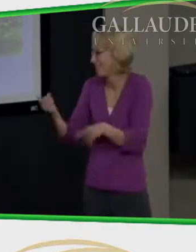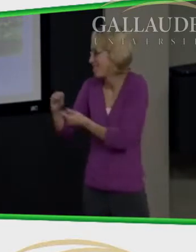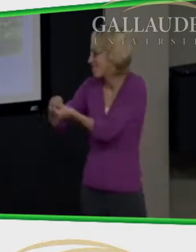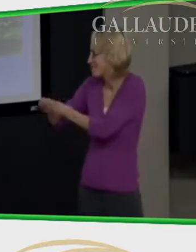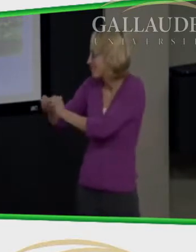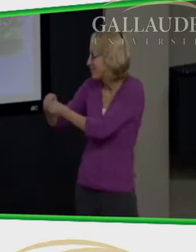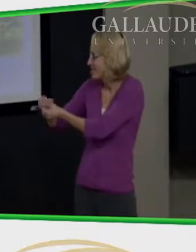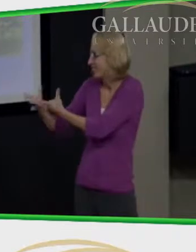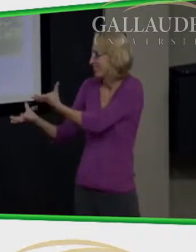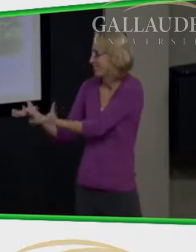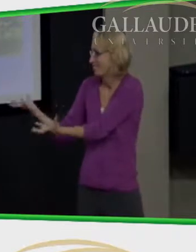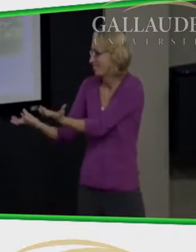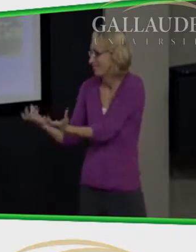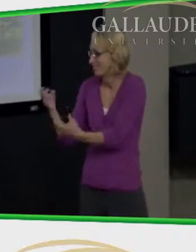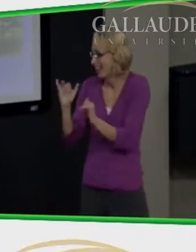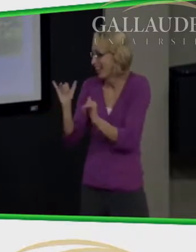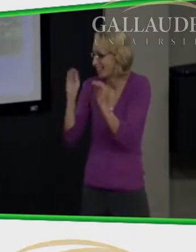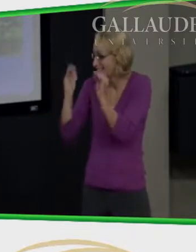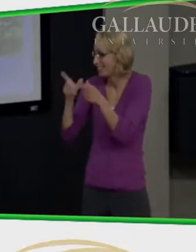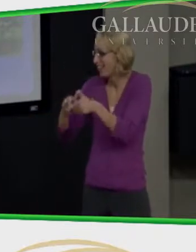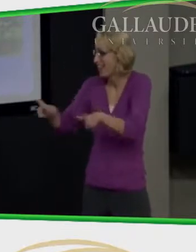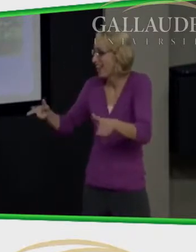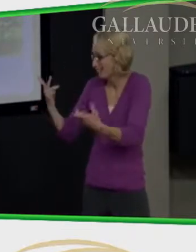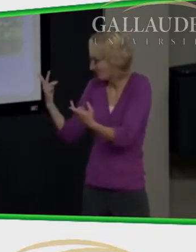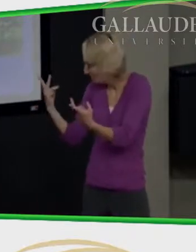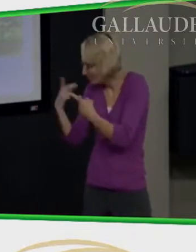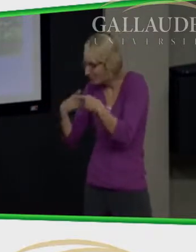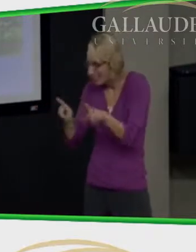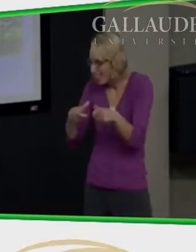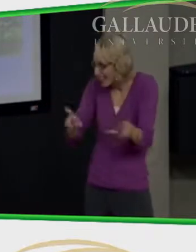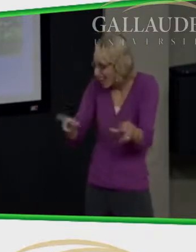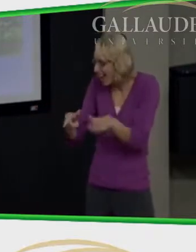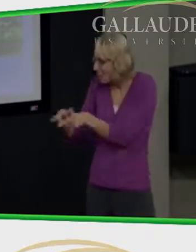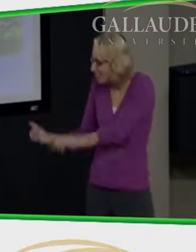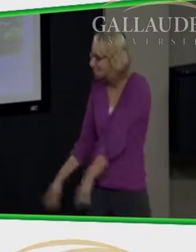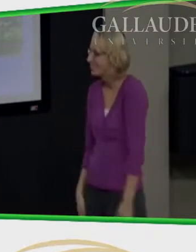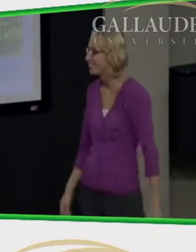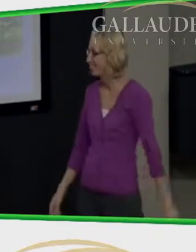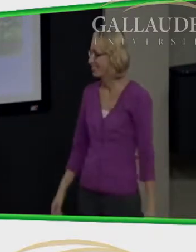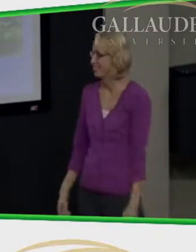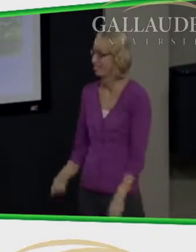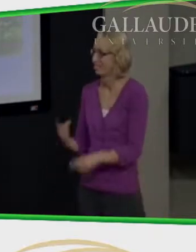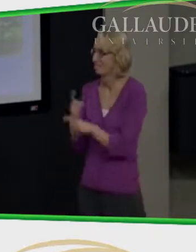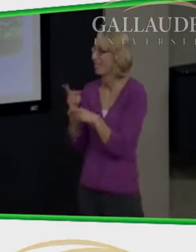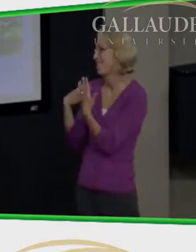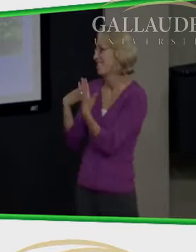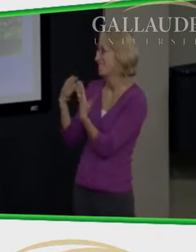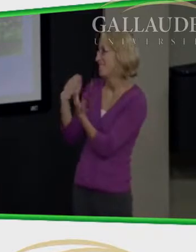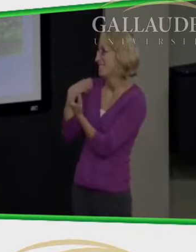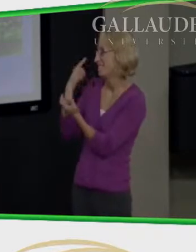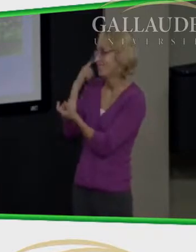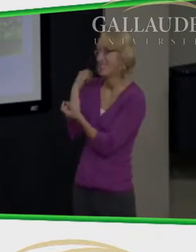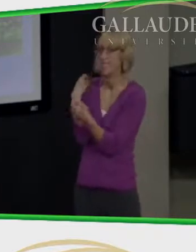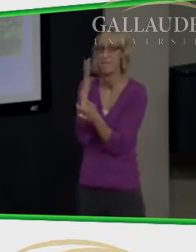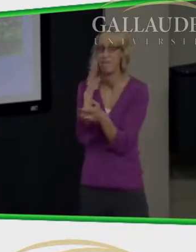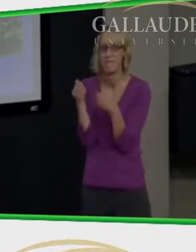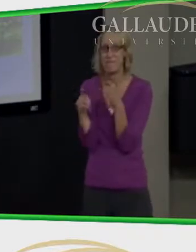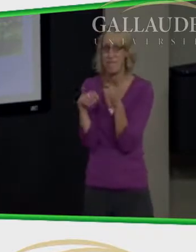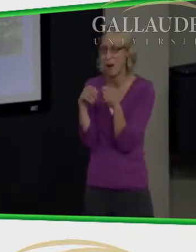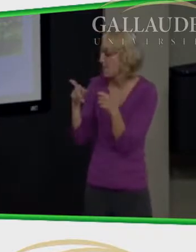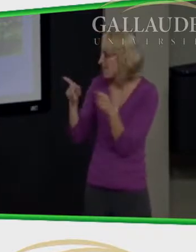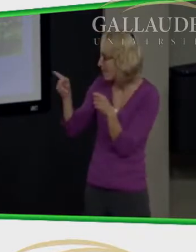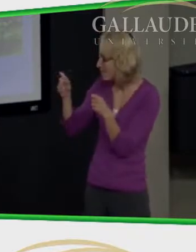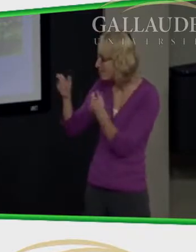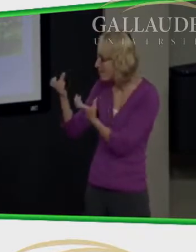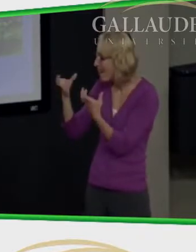parallel here between your research on numeracy and our findings in language,